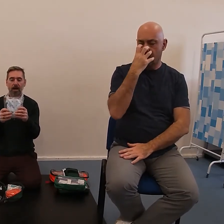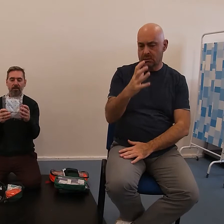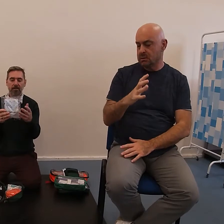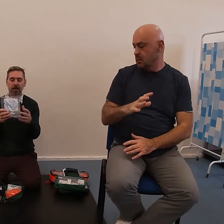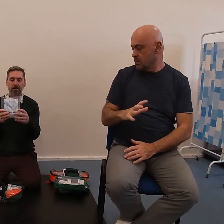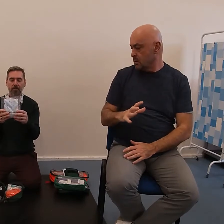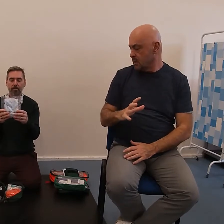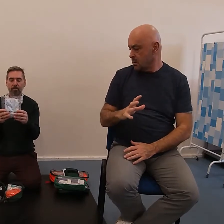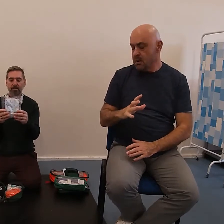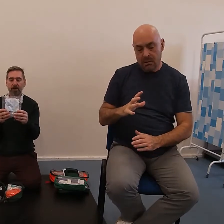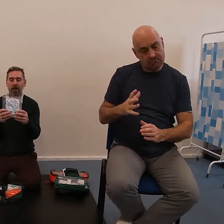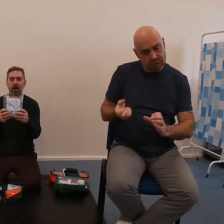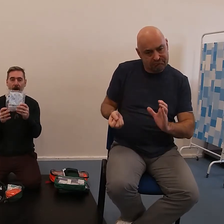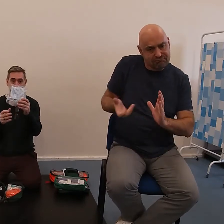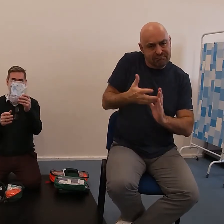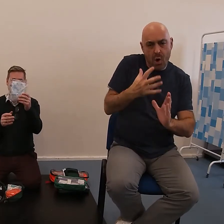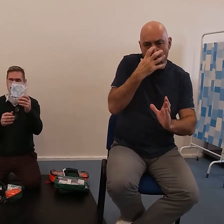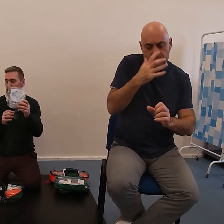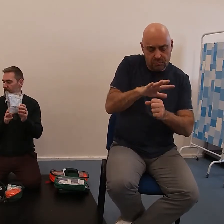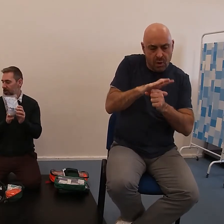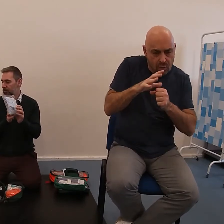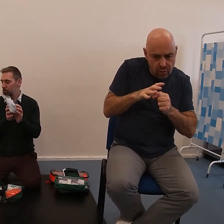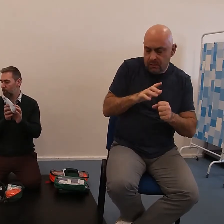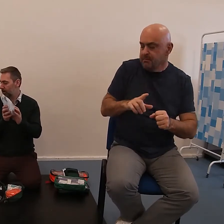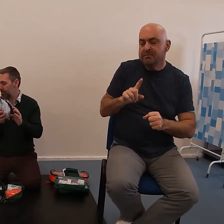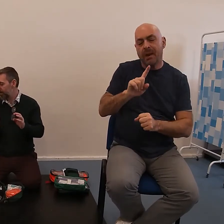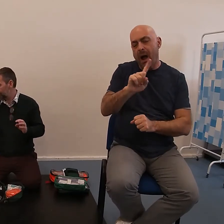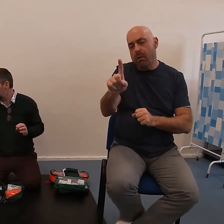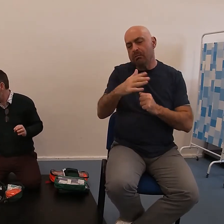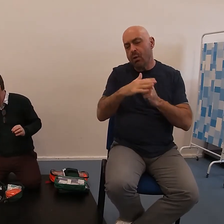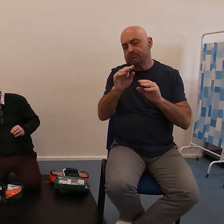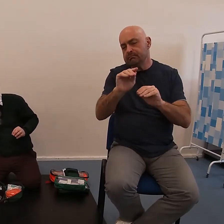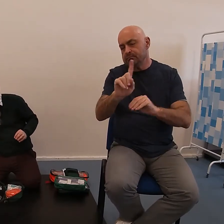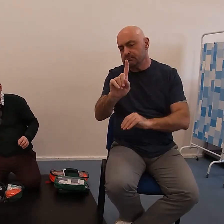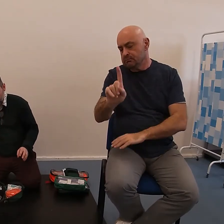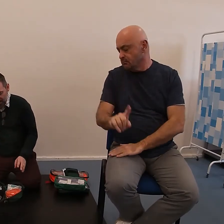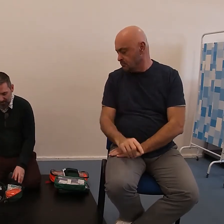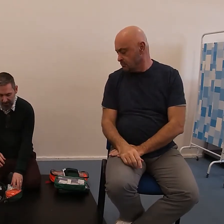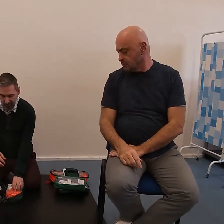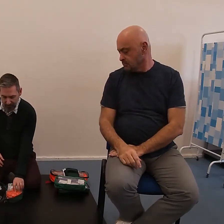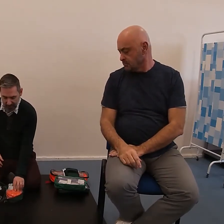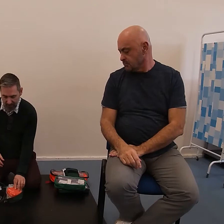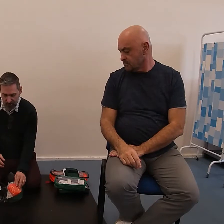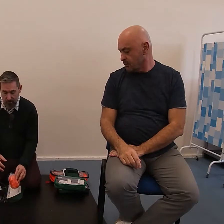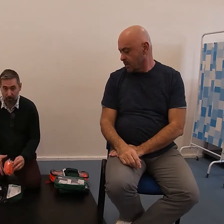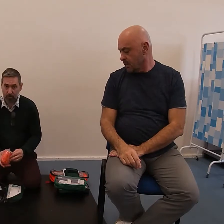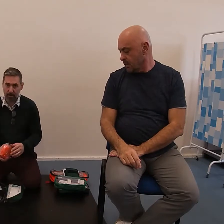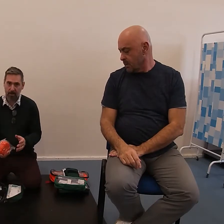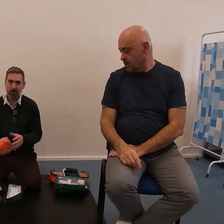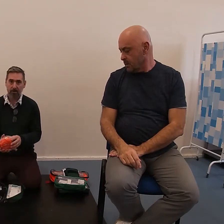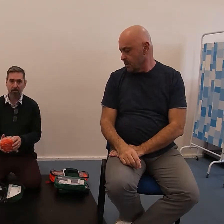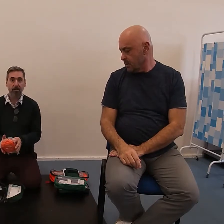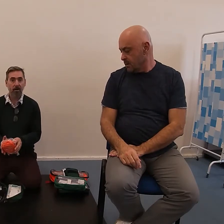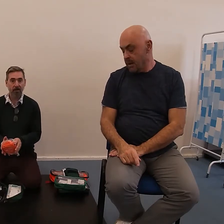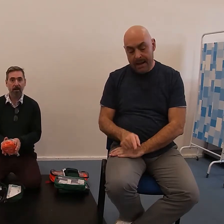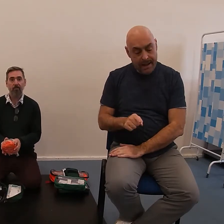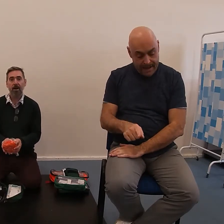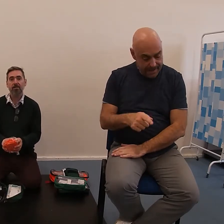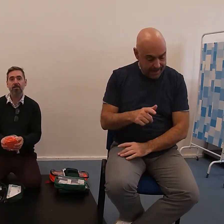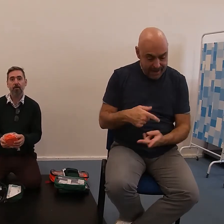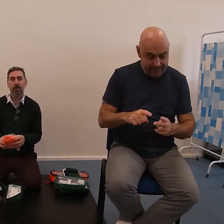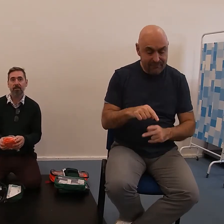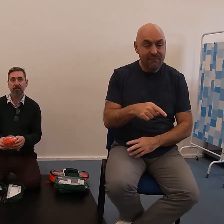oxygen as a supplement. Again, I'll show you this more in a minute. And then if we had a patient who we had diagnosed in